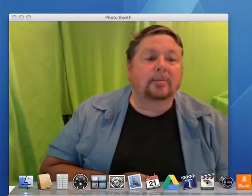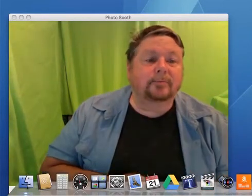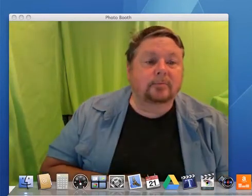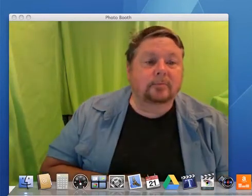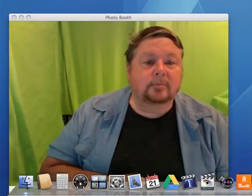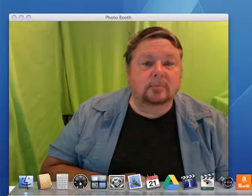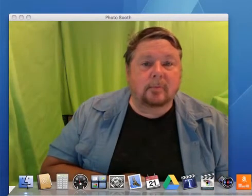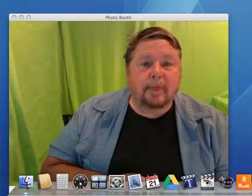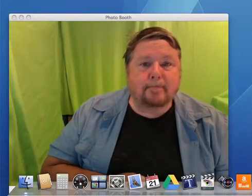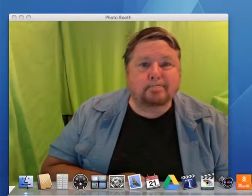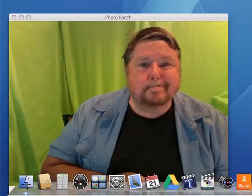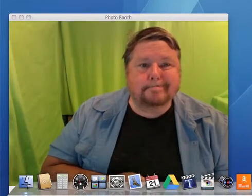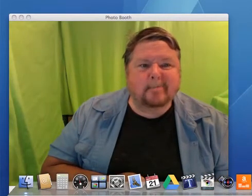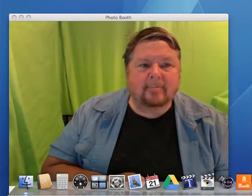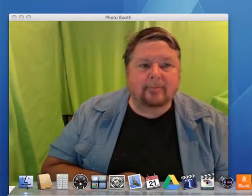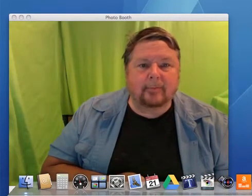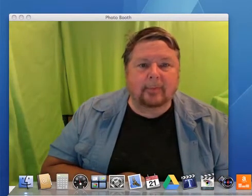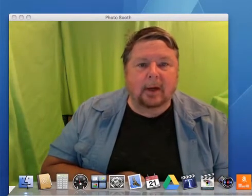Um,